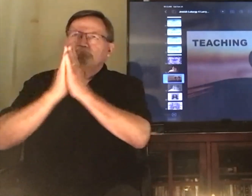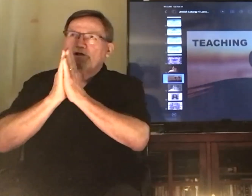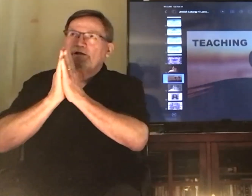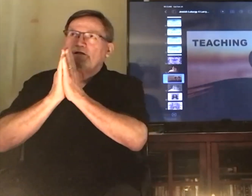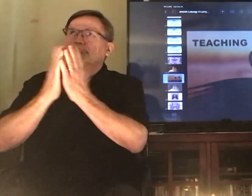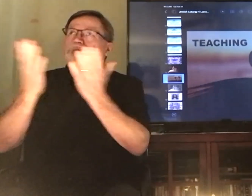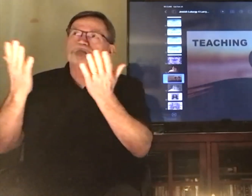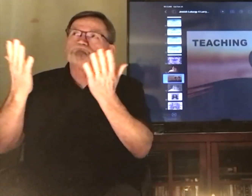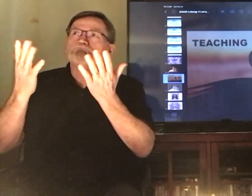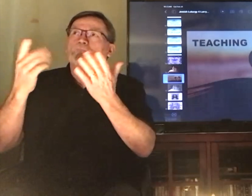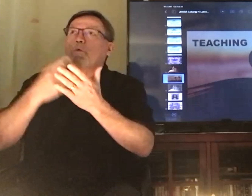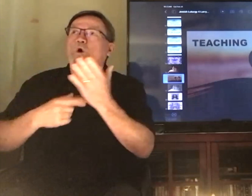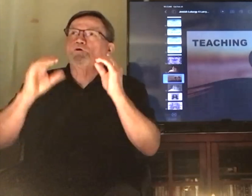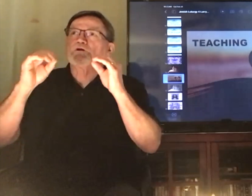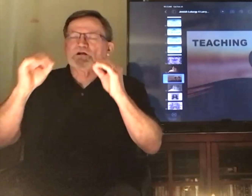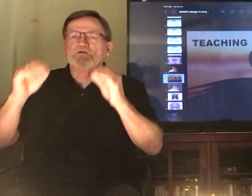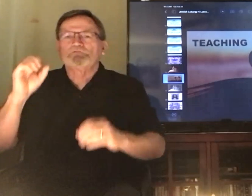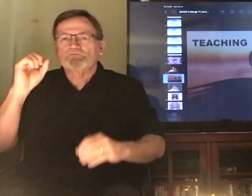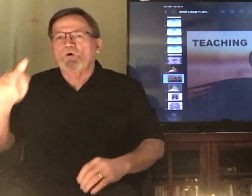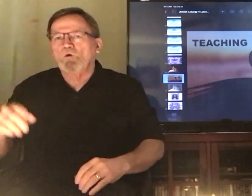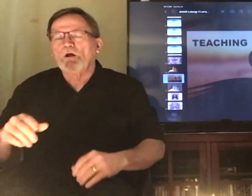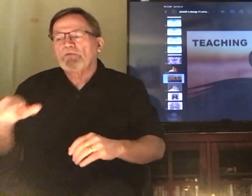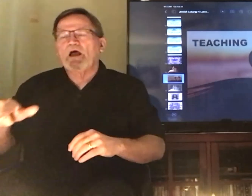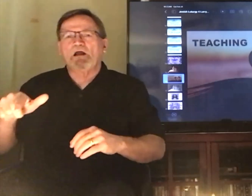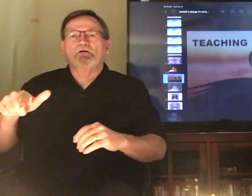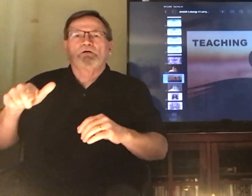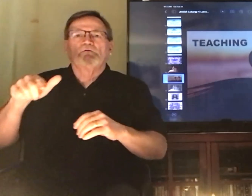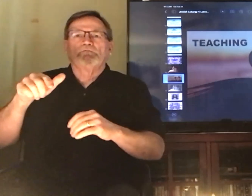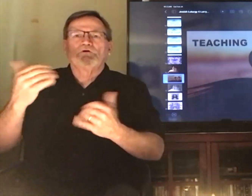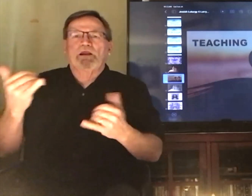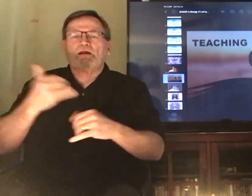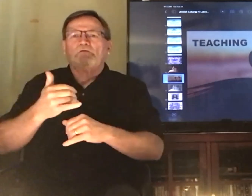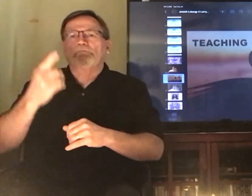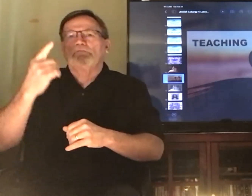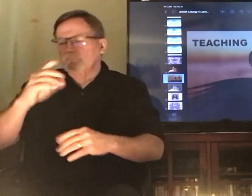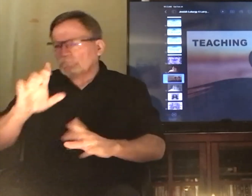pray what to teach. So that today,